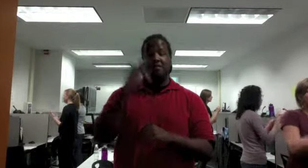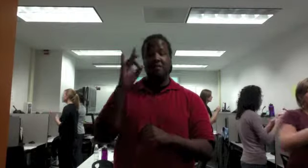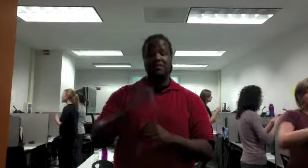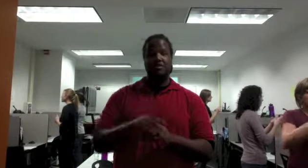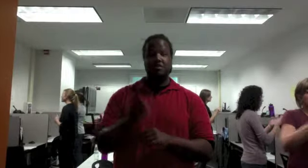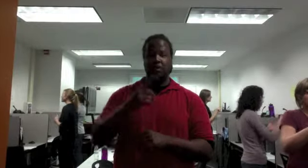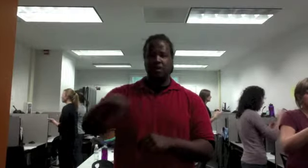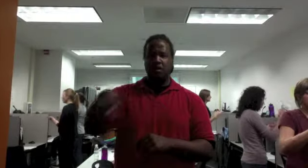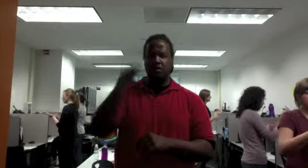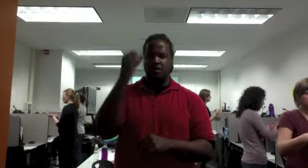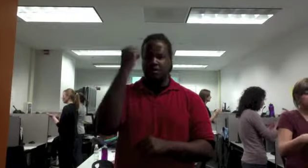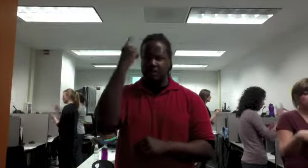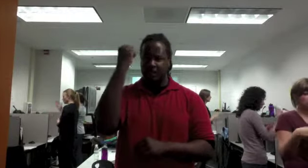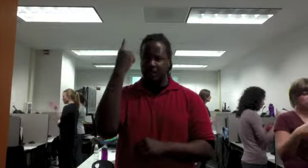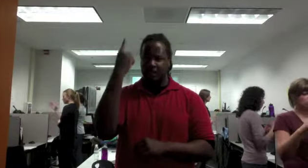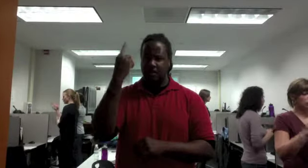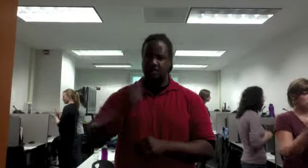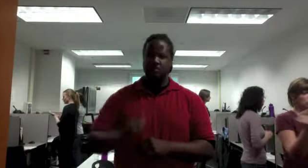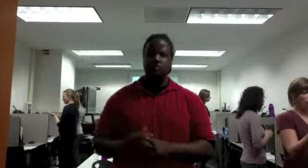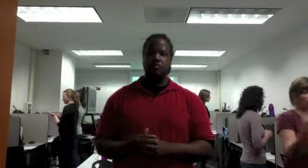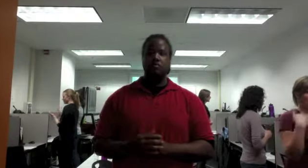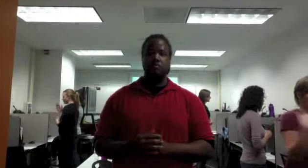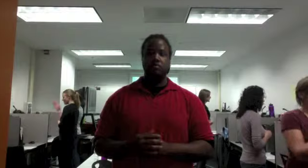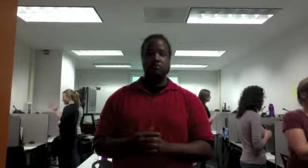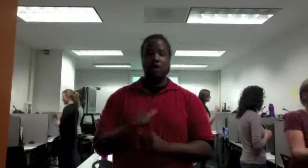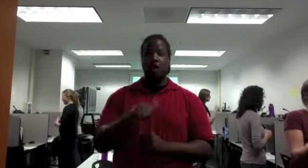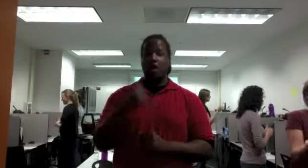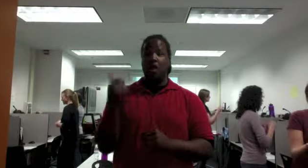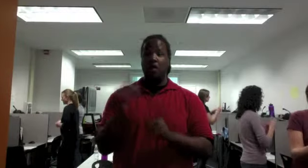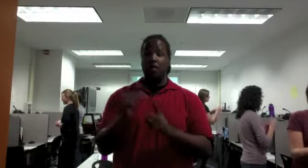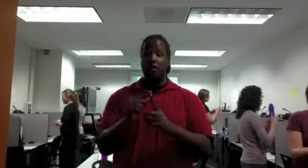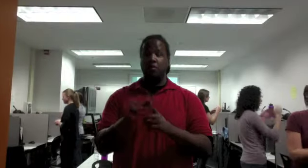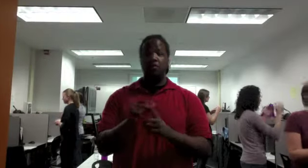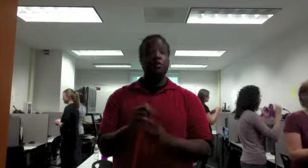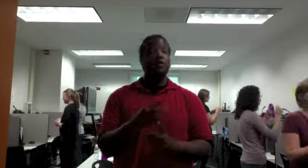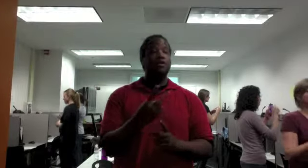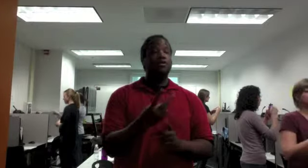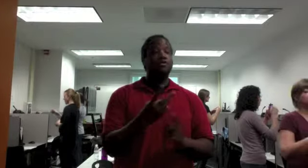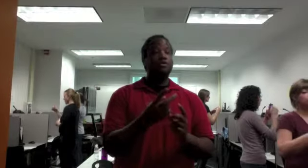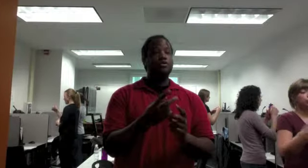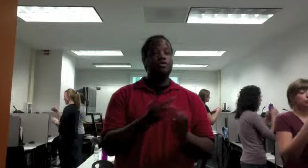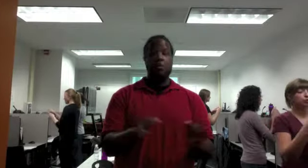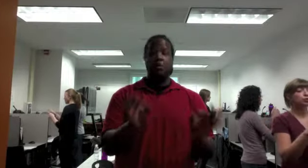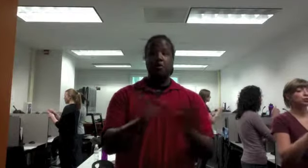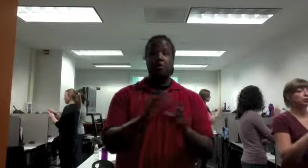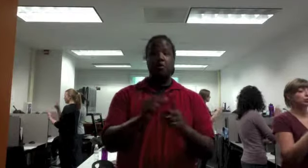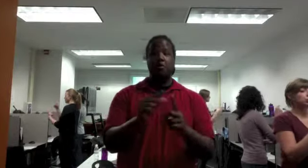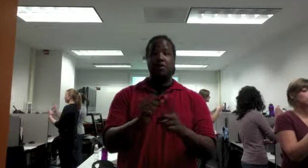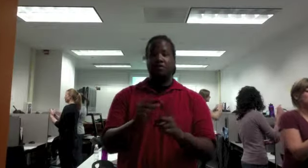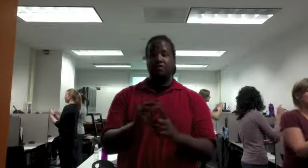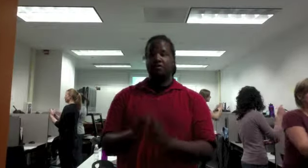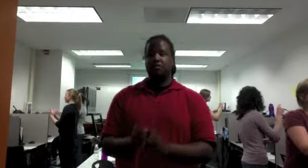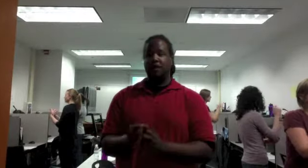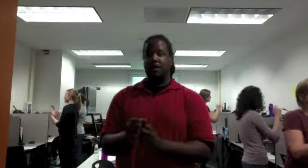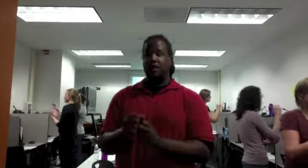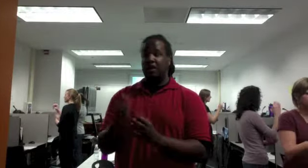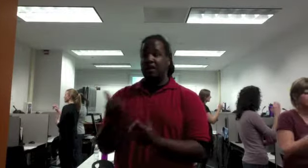Is everybody at this? Okay. Other term, the two major ones, we're looking at evaporation. This is the second one,